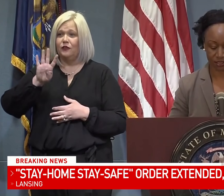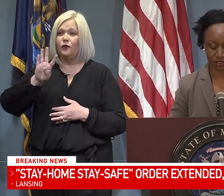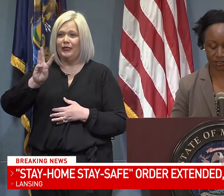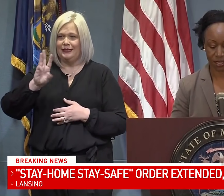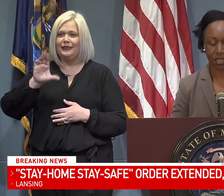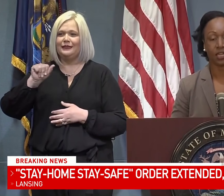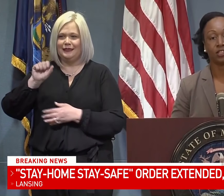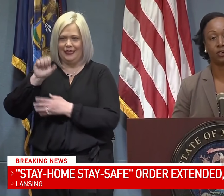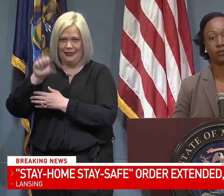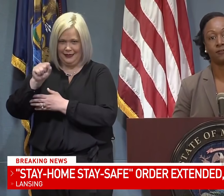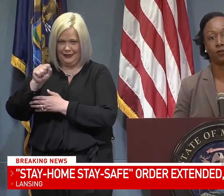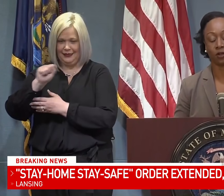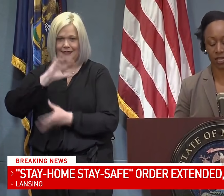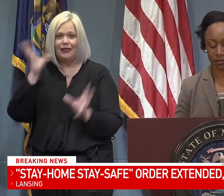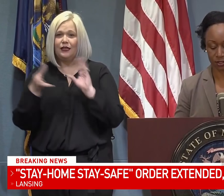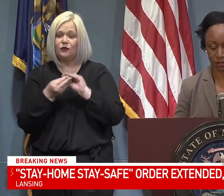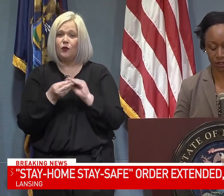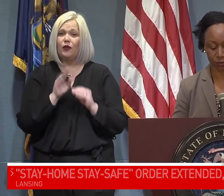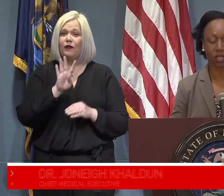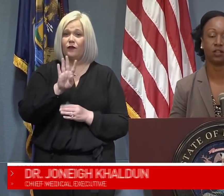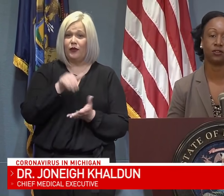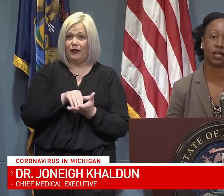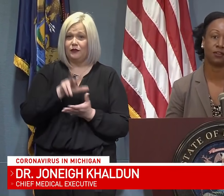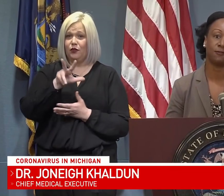45,646 cases and a total of